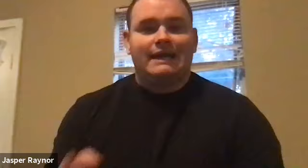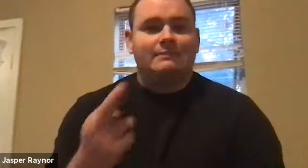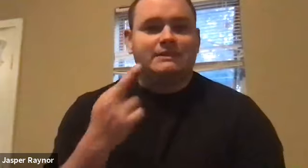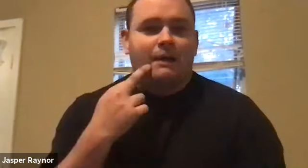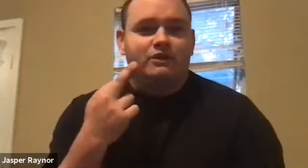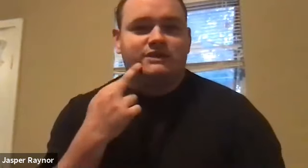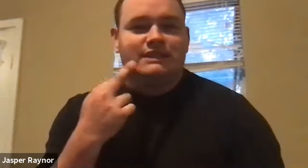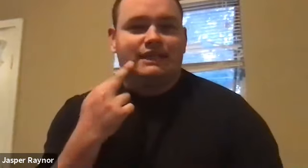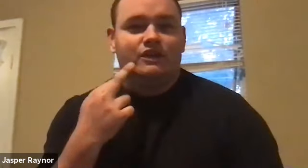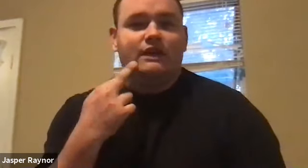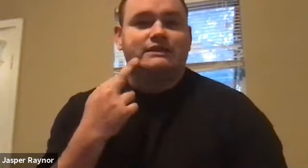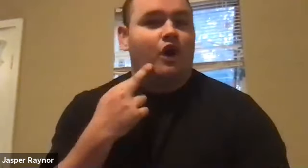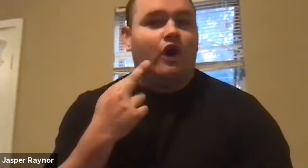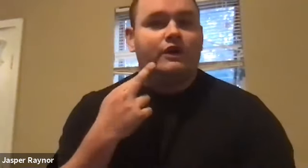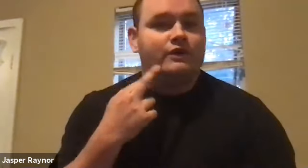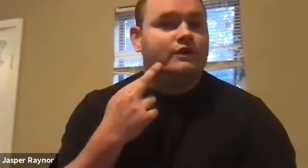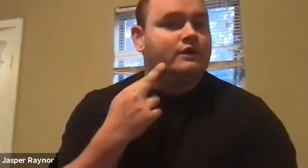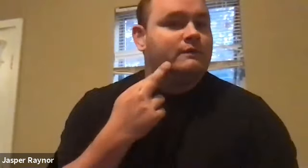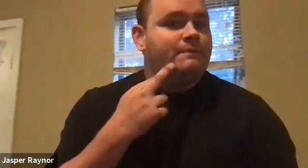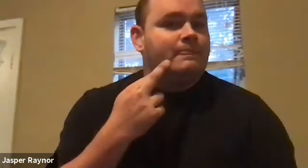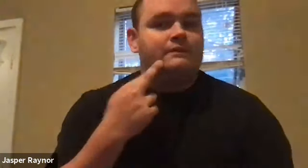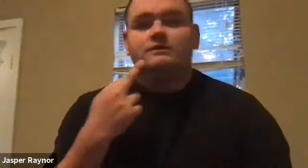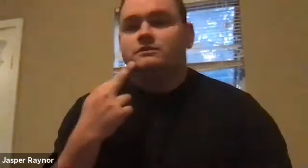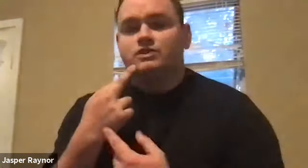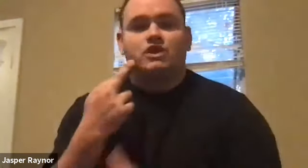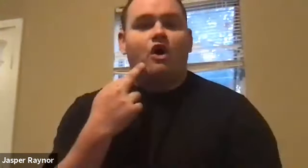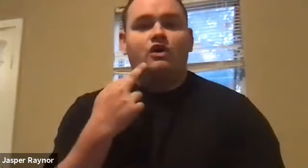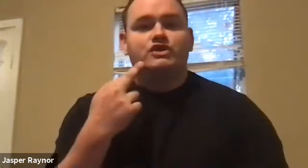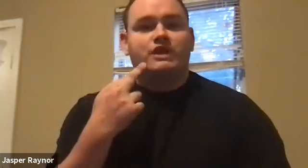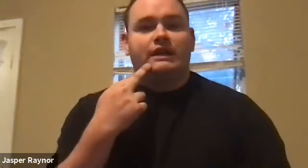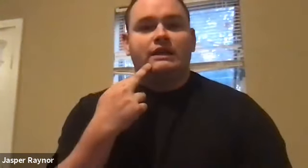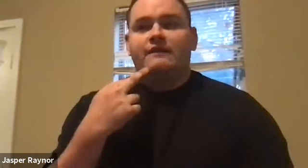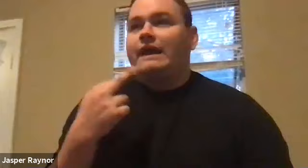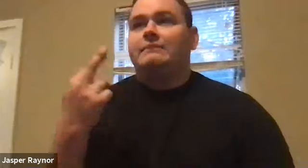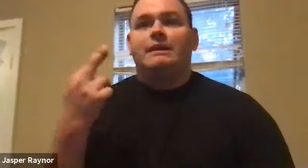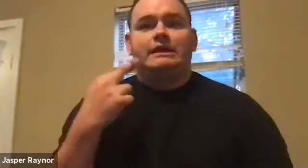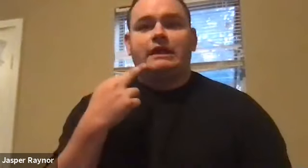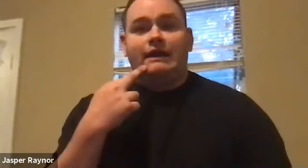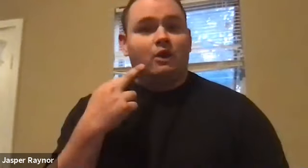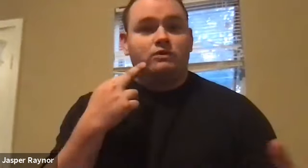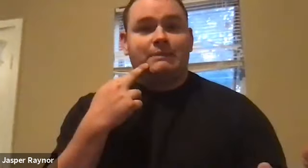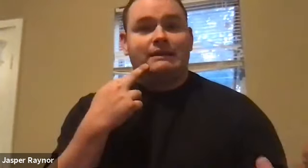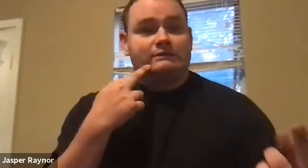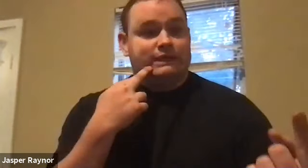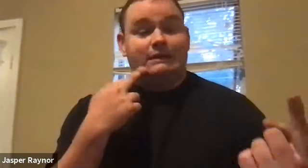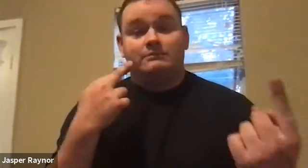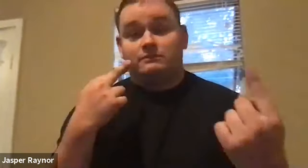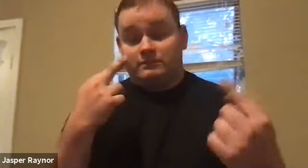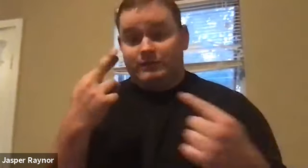name that's popular to see here is R. Mhm. Just R on your chin. That can mean I know somebody with name with this